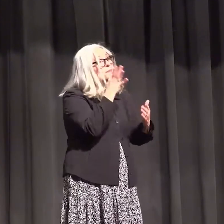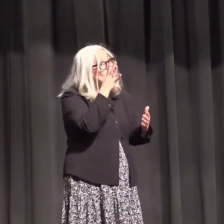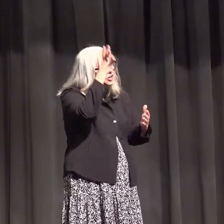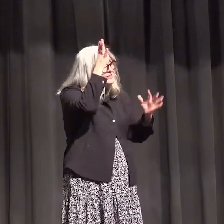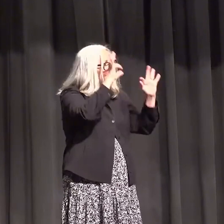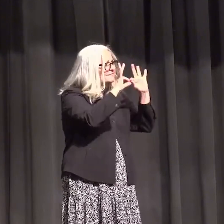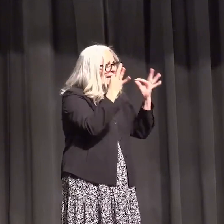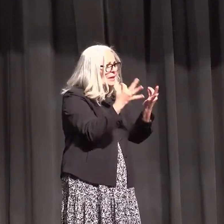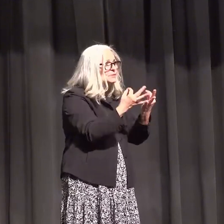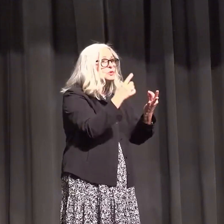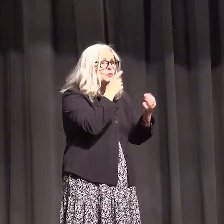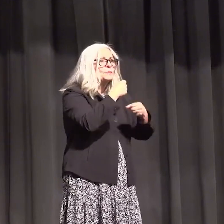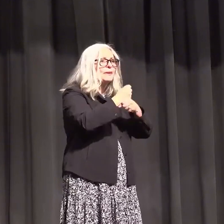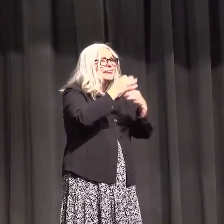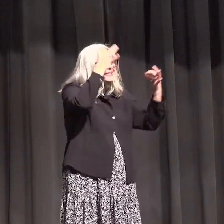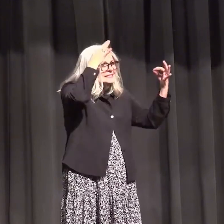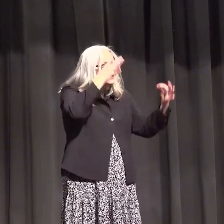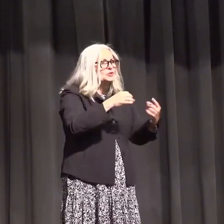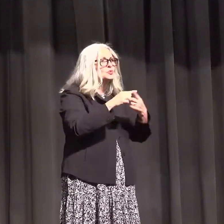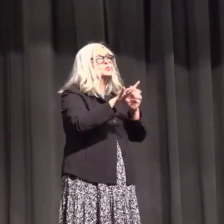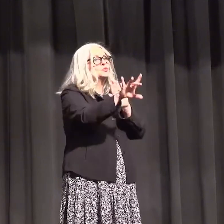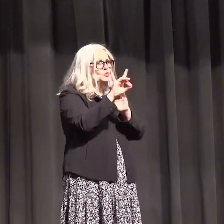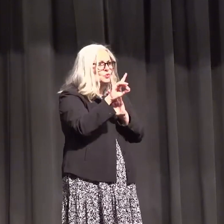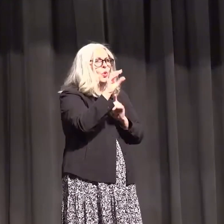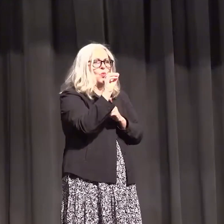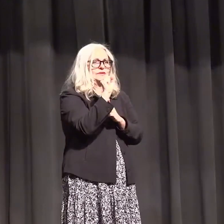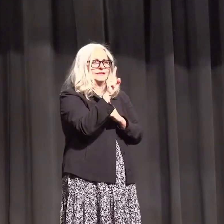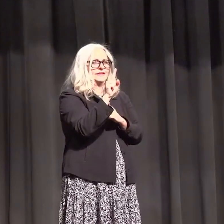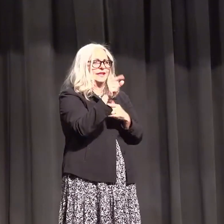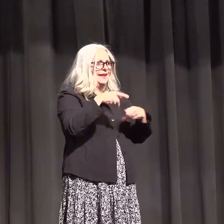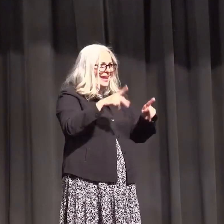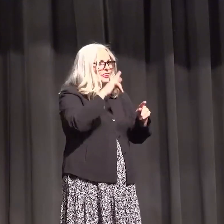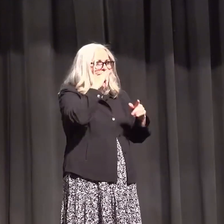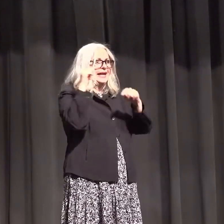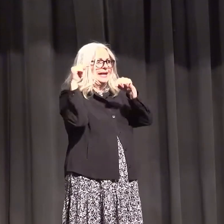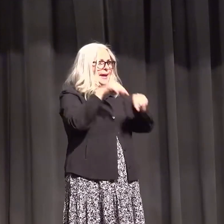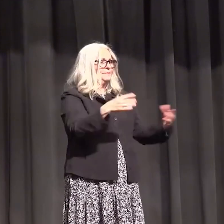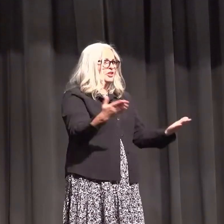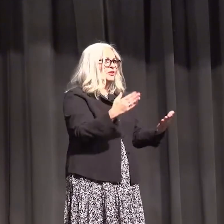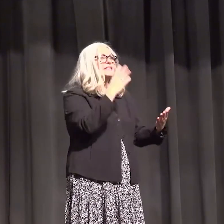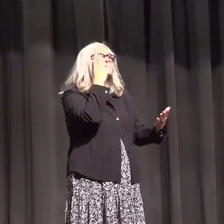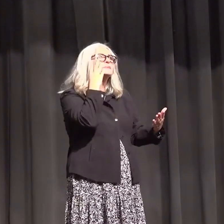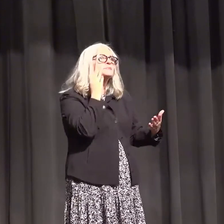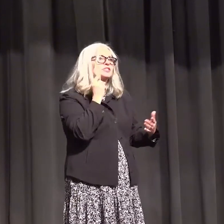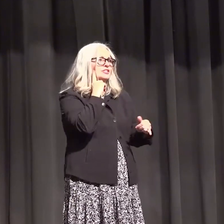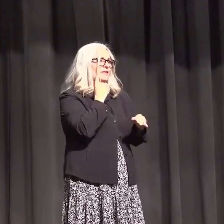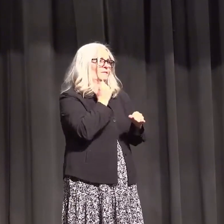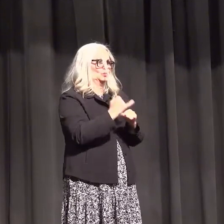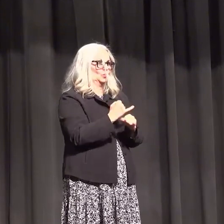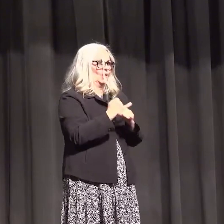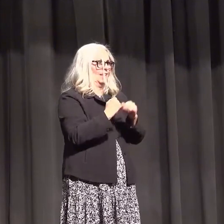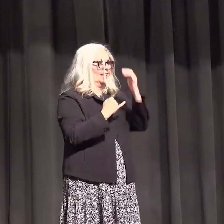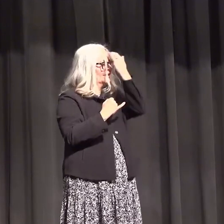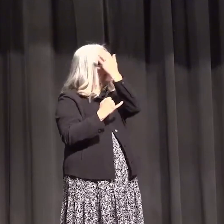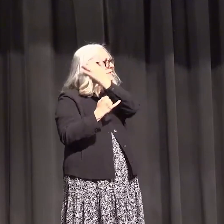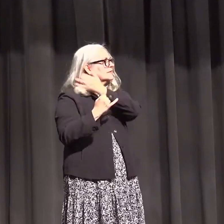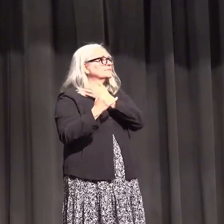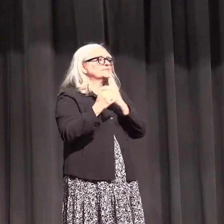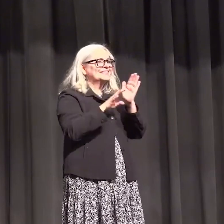I'm congratulating the parents and the families who made that difficult decision to place your child here, to let them come here and experience what it's like to